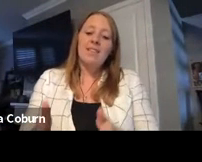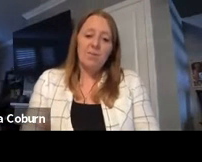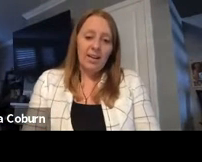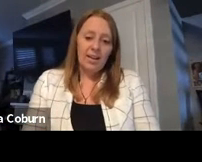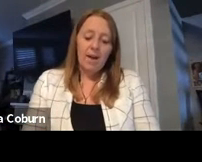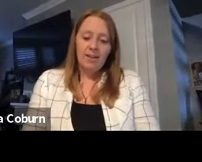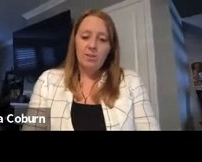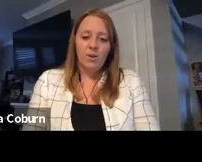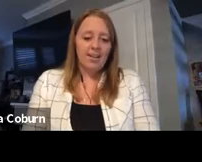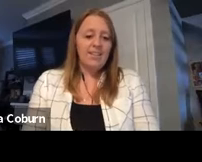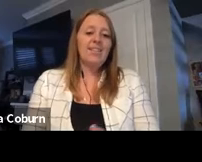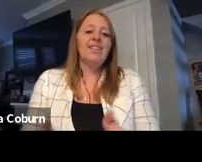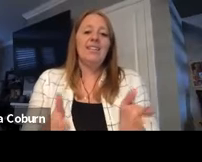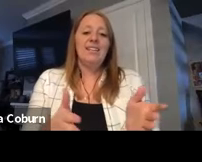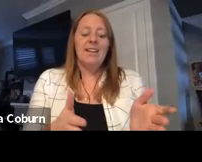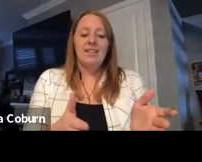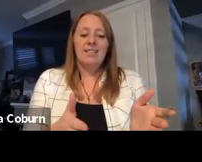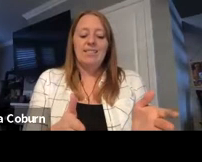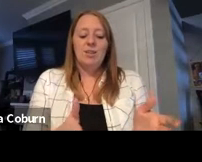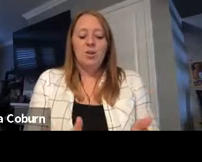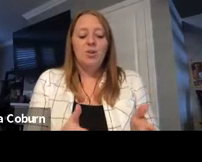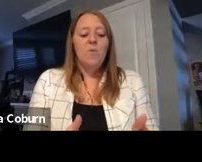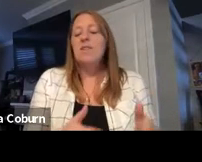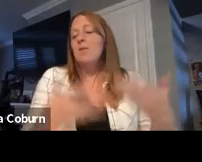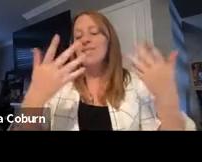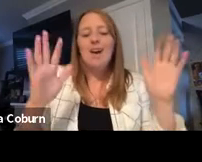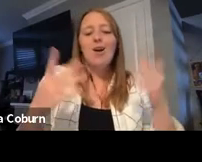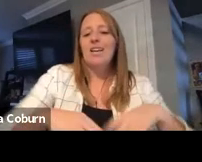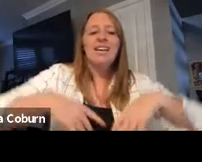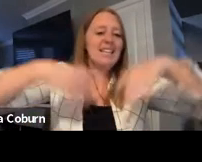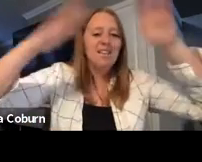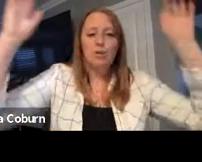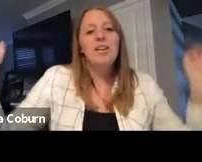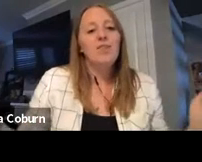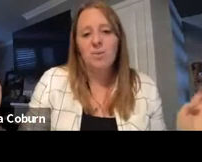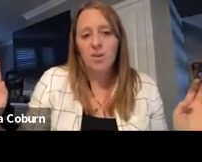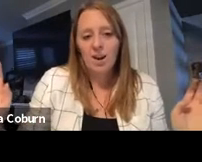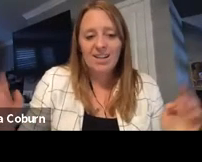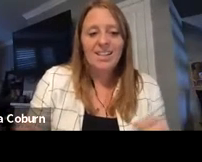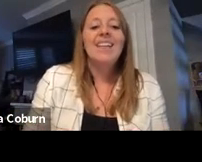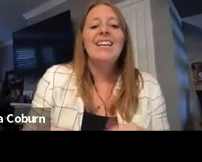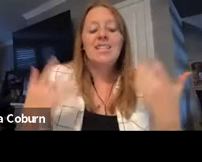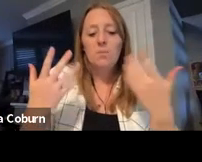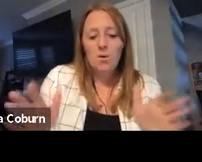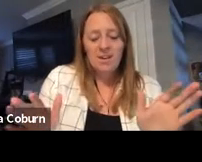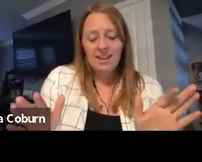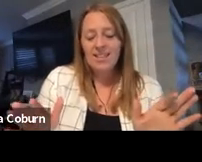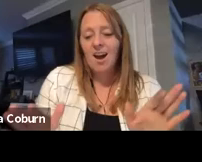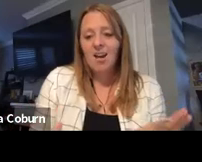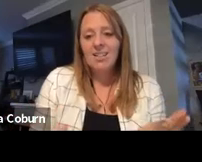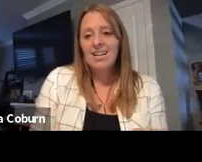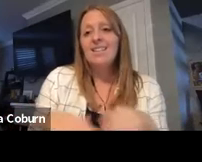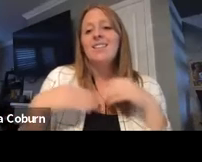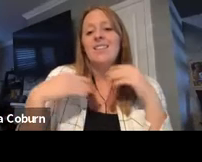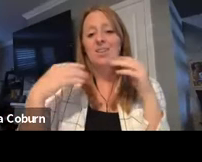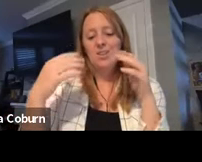break and then we're going to get back to work because you don't want them to say all done and then they're just never doing work. It's important that they say